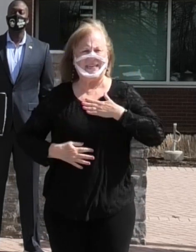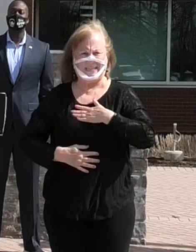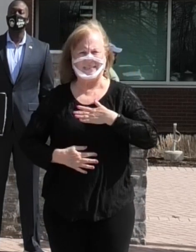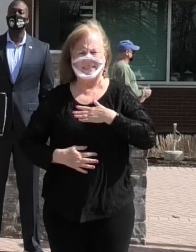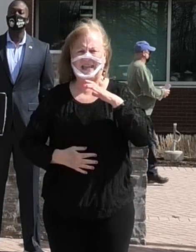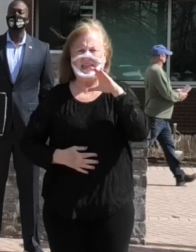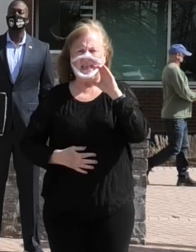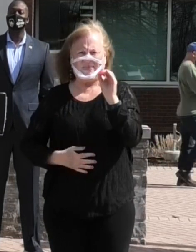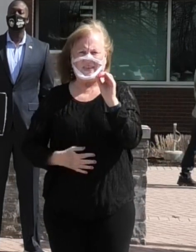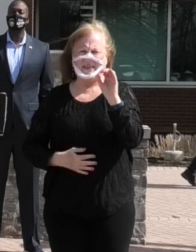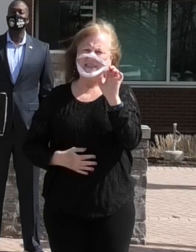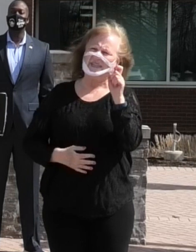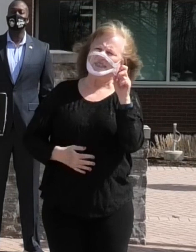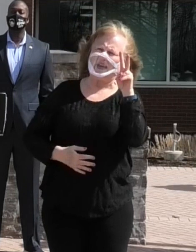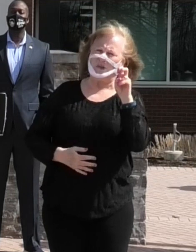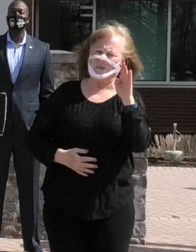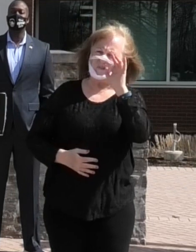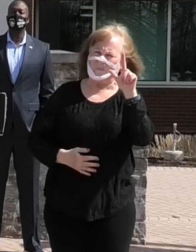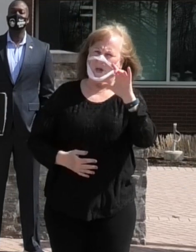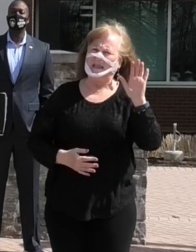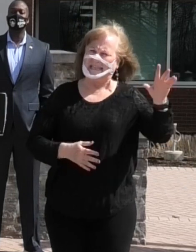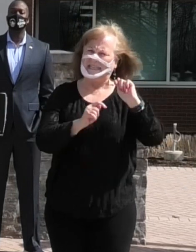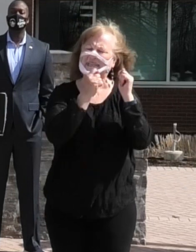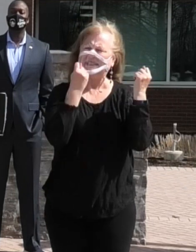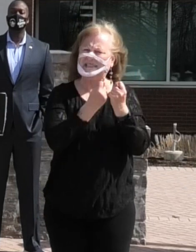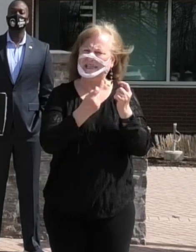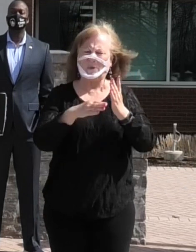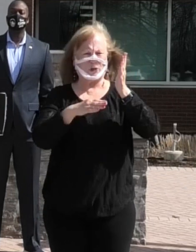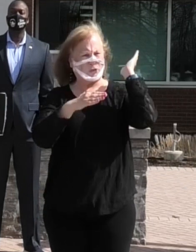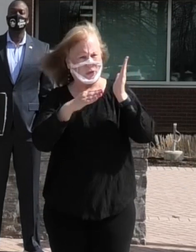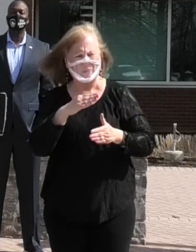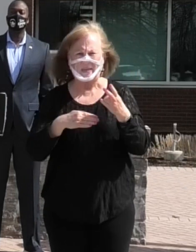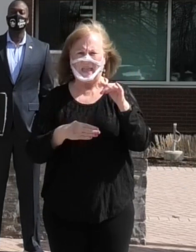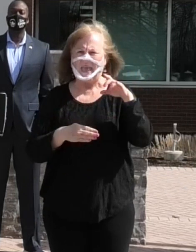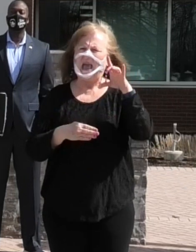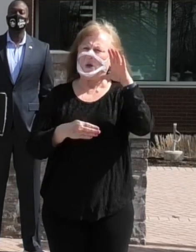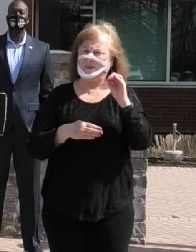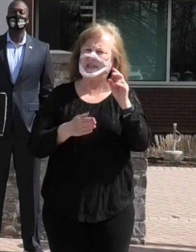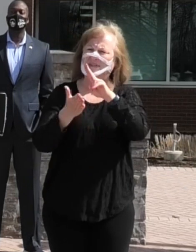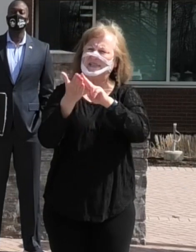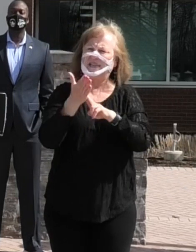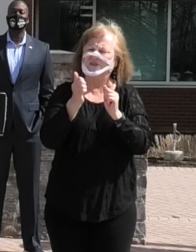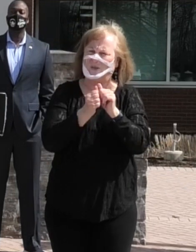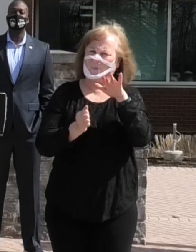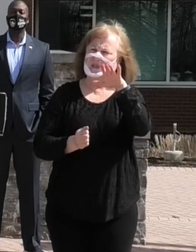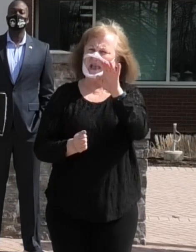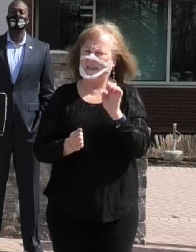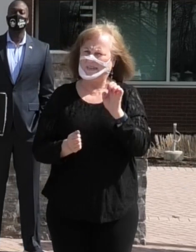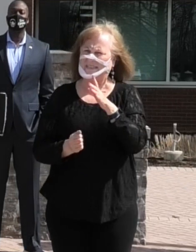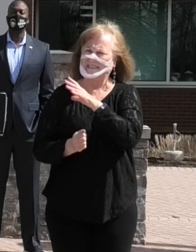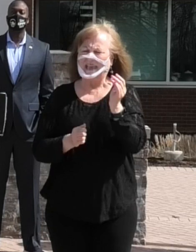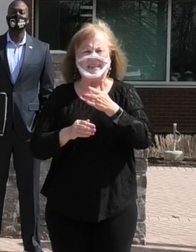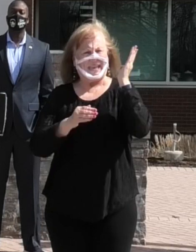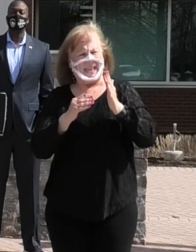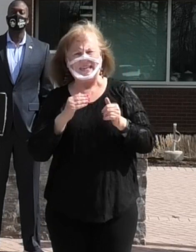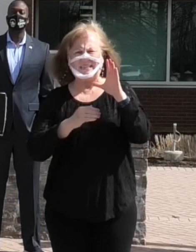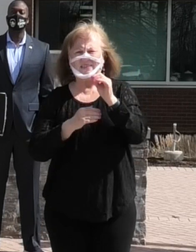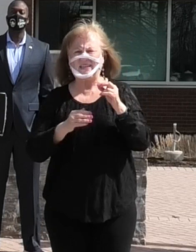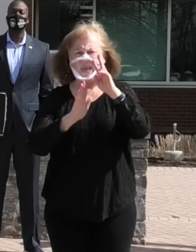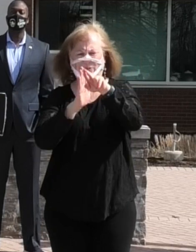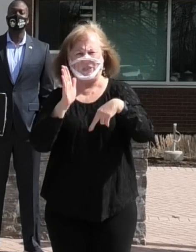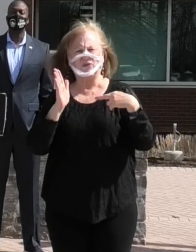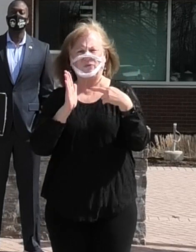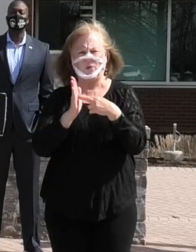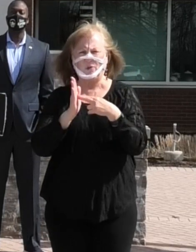that County Executive Ball and his team are terminating Howard County's contract with ICE and ending the county's